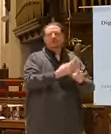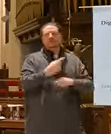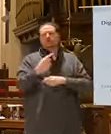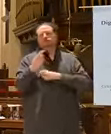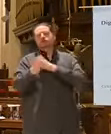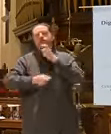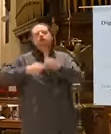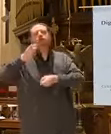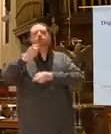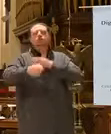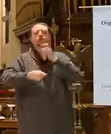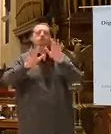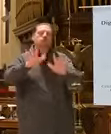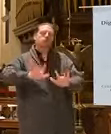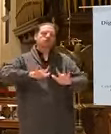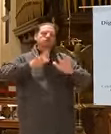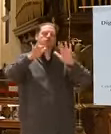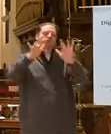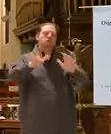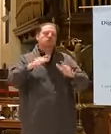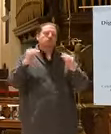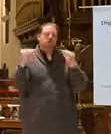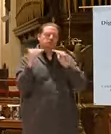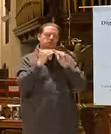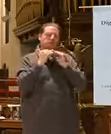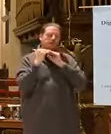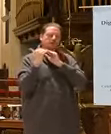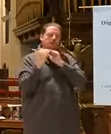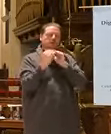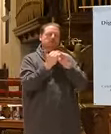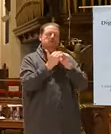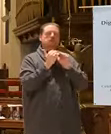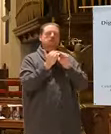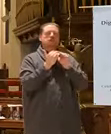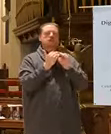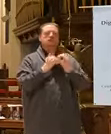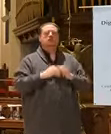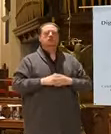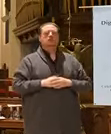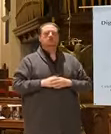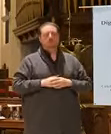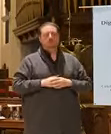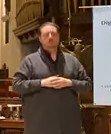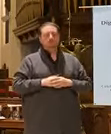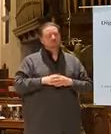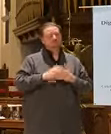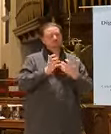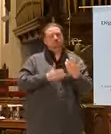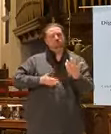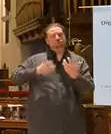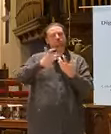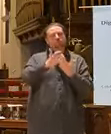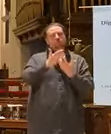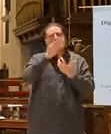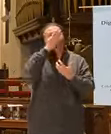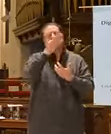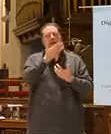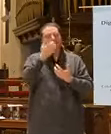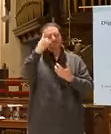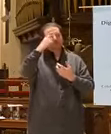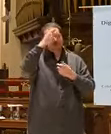generous, merciful, and just. It goes well for the man who